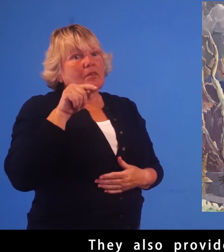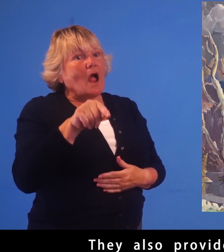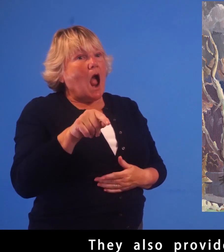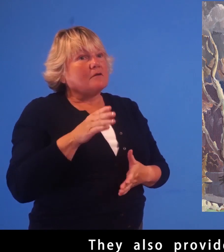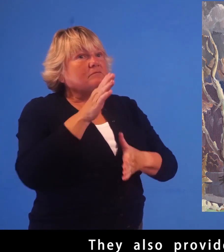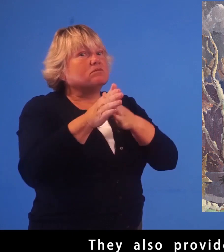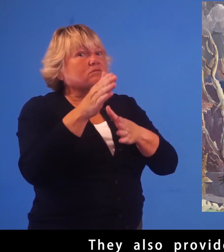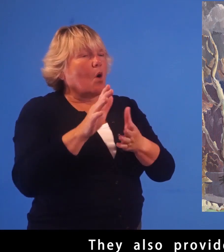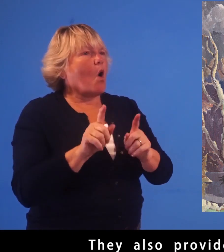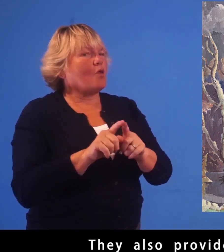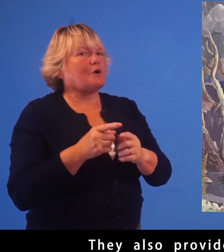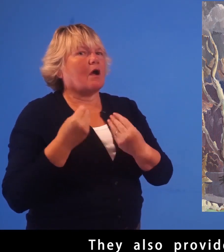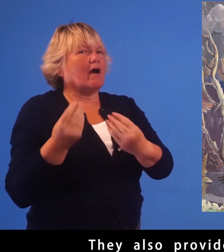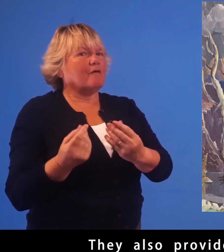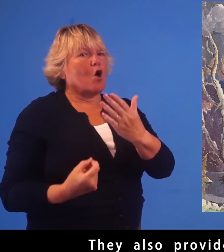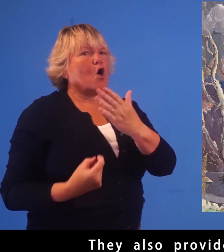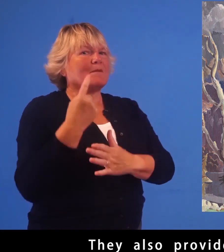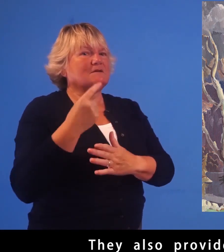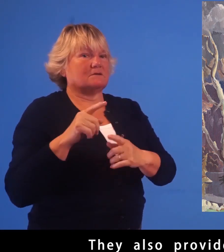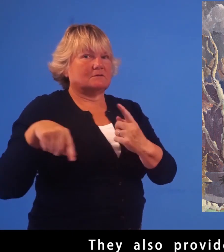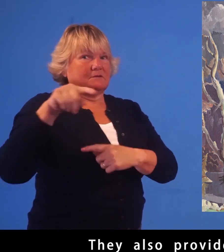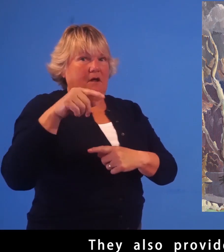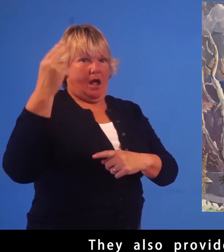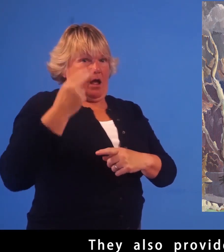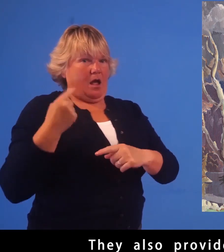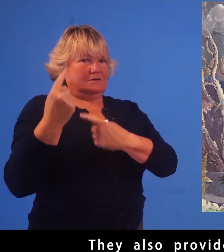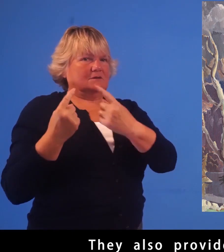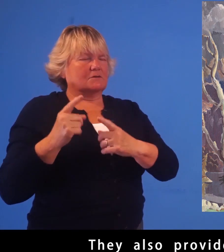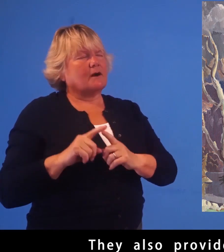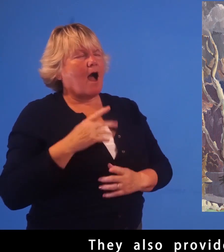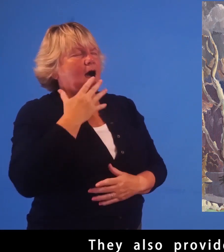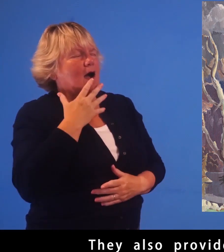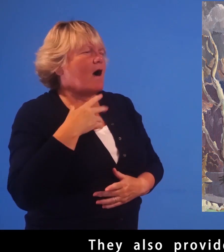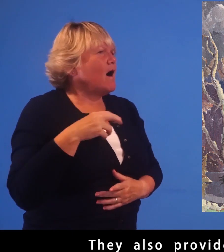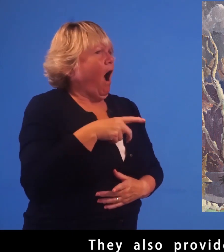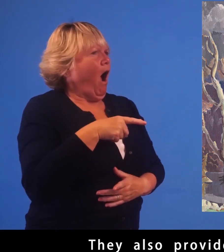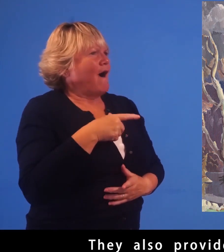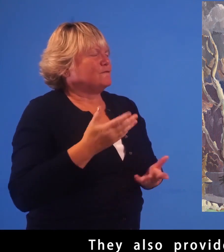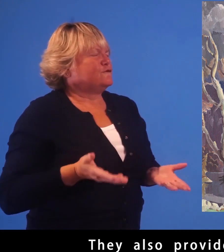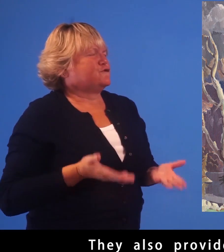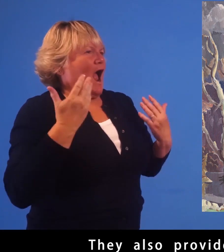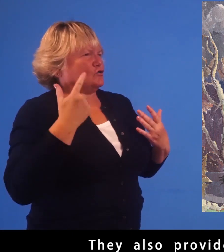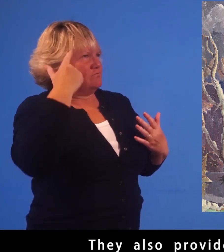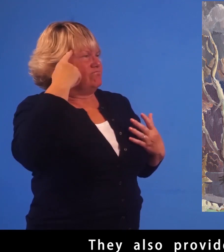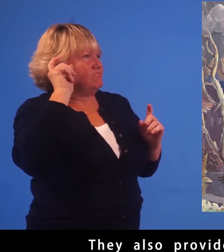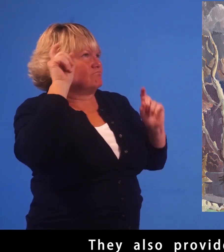They also provided opportunities for the artists to find fresh creative inspiration.